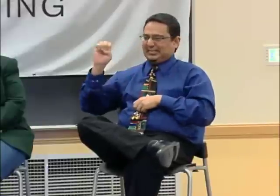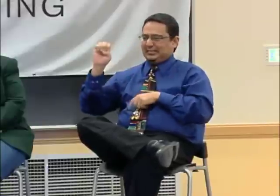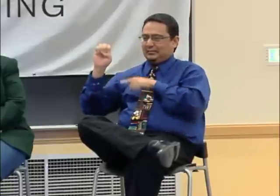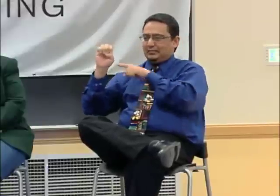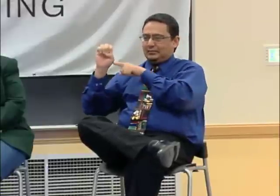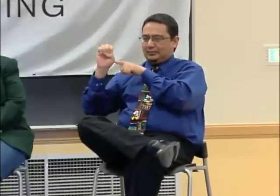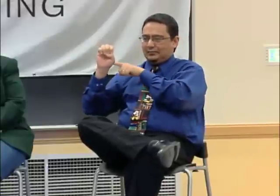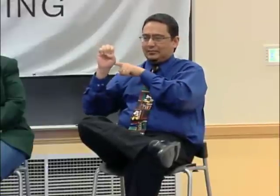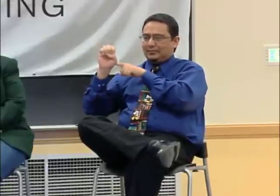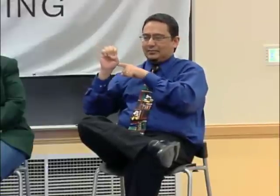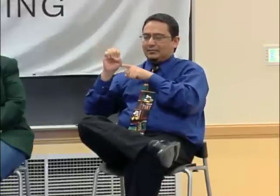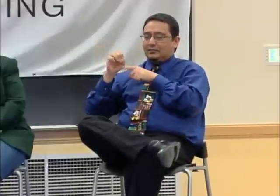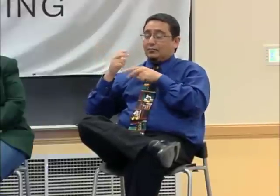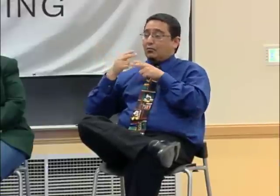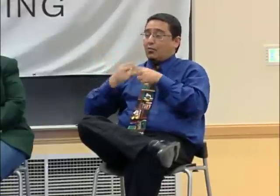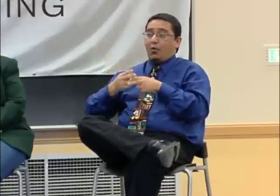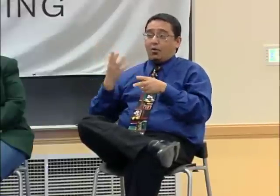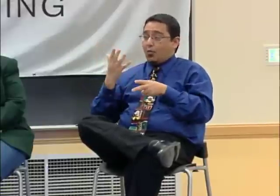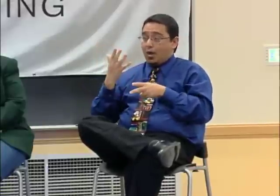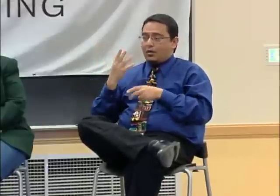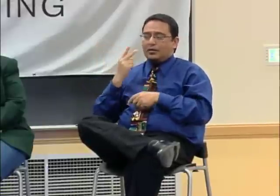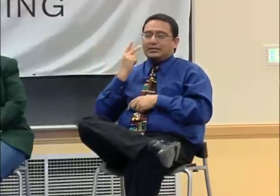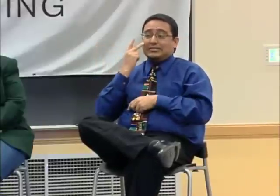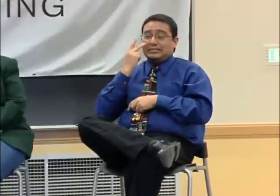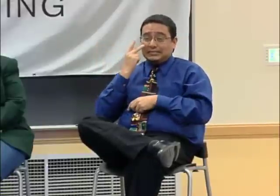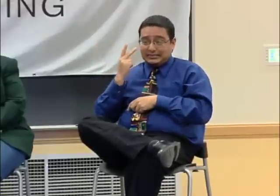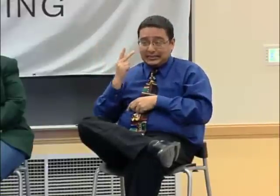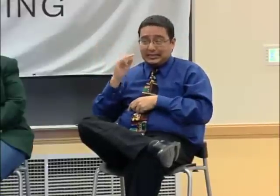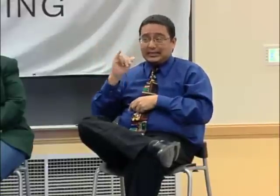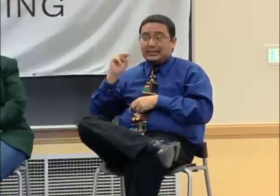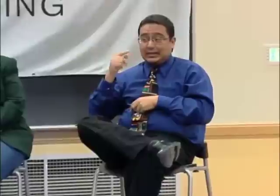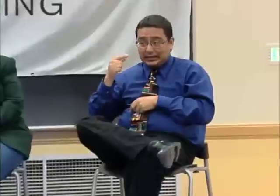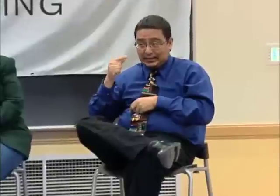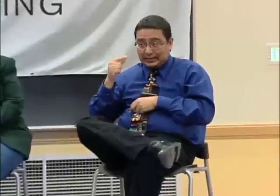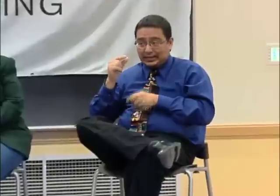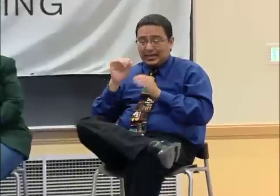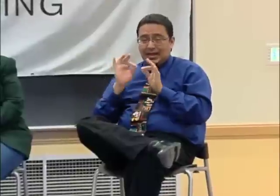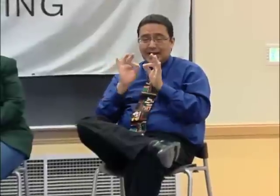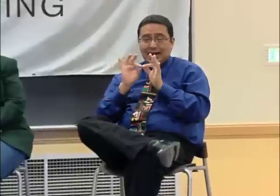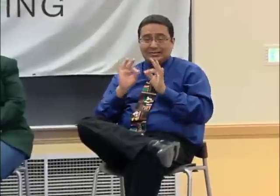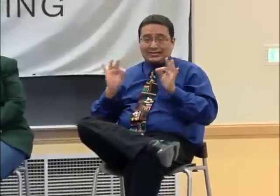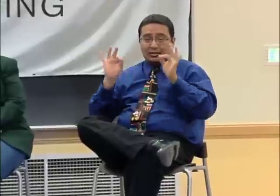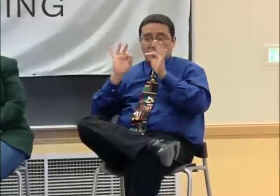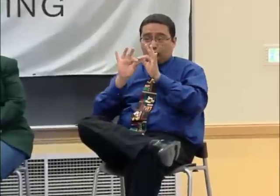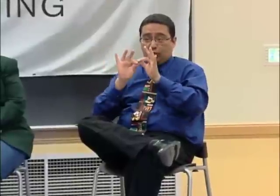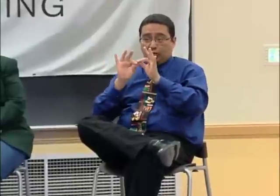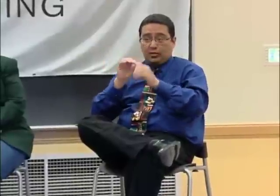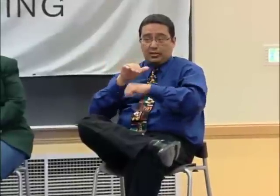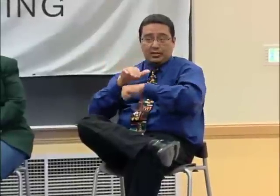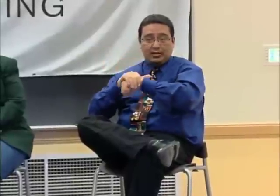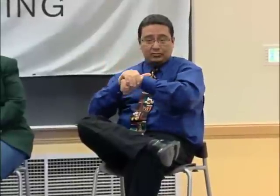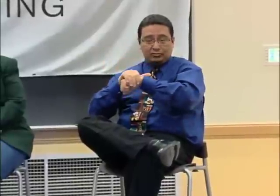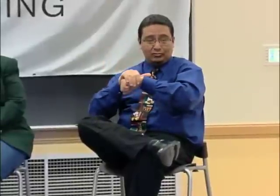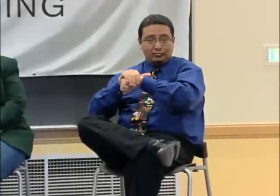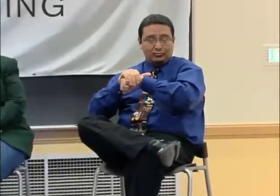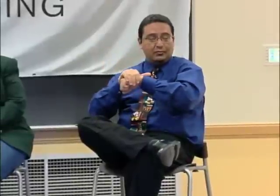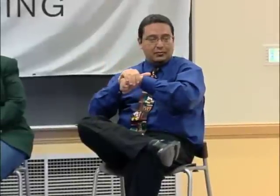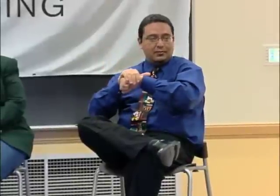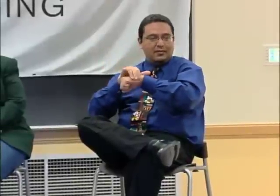This teacher signed C, signing exact English. Actually, seeing essential